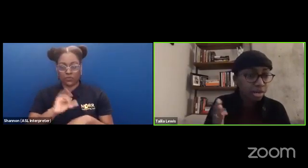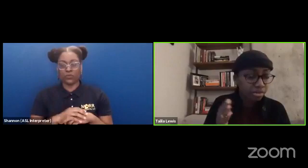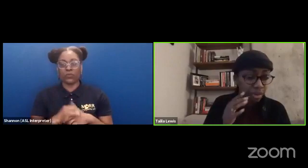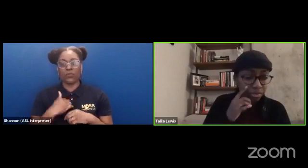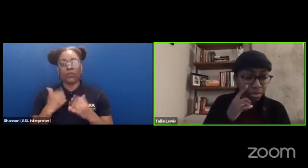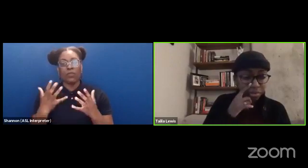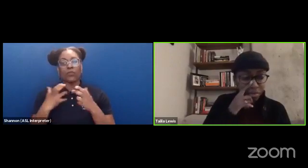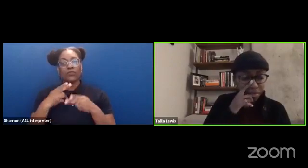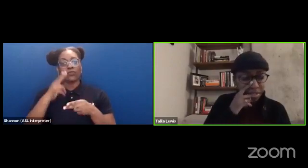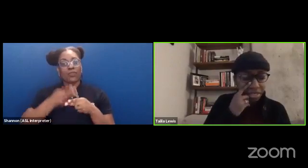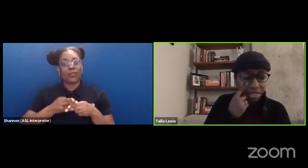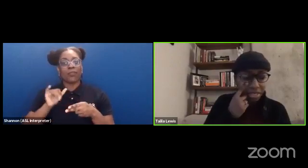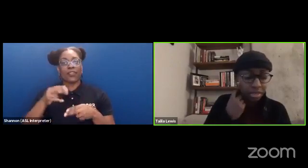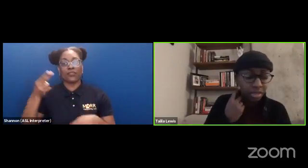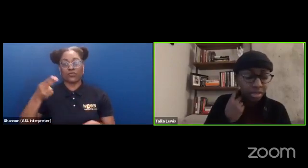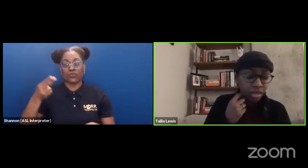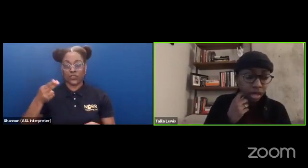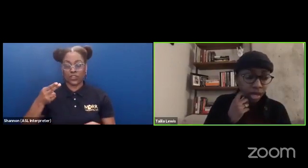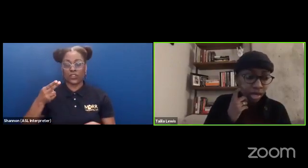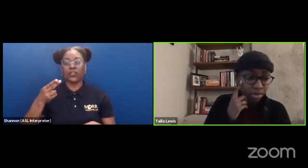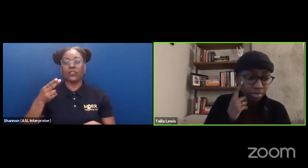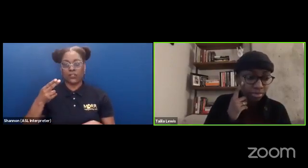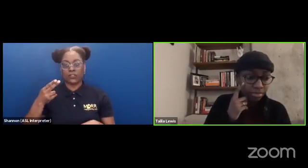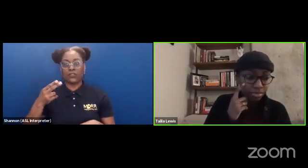history of this thing.